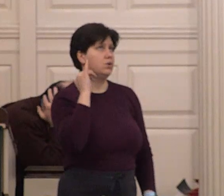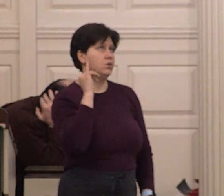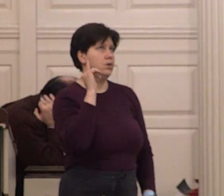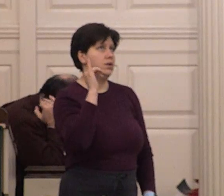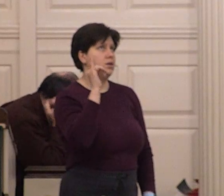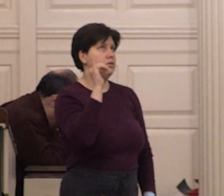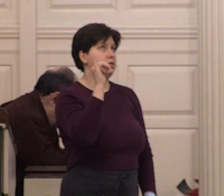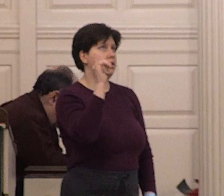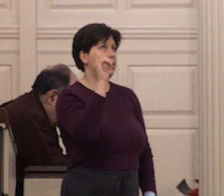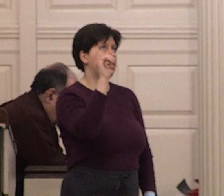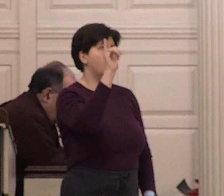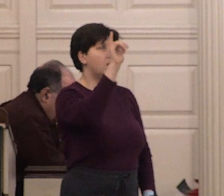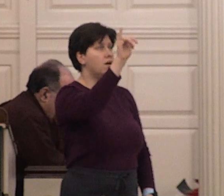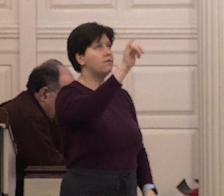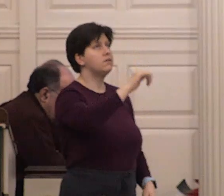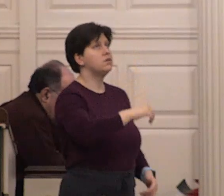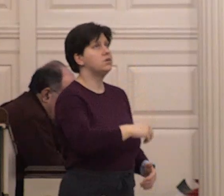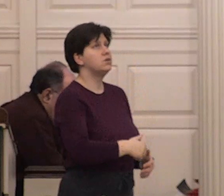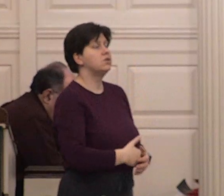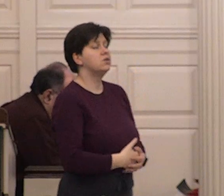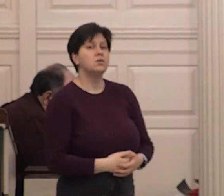forever and